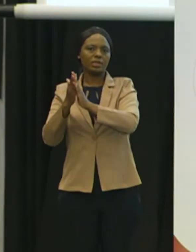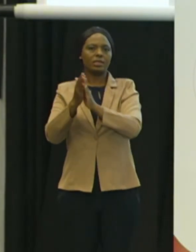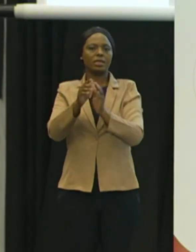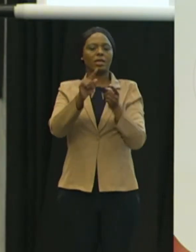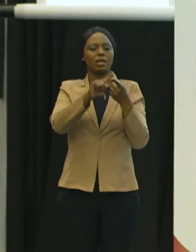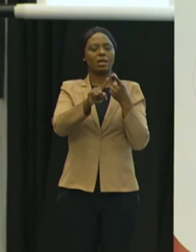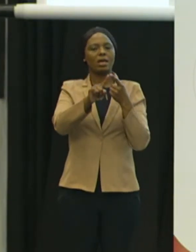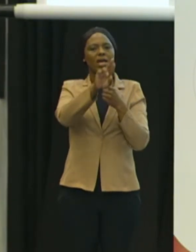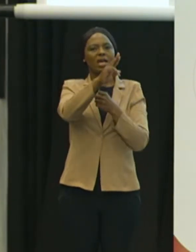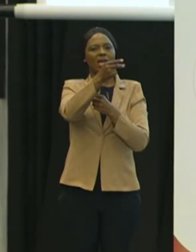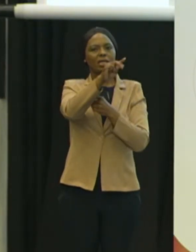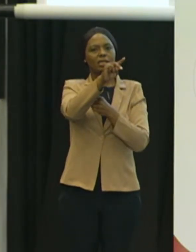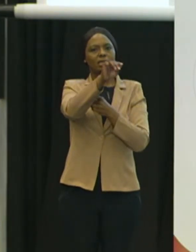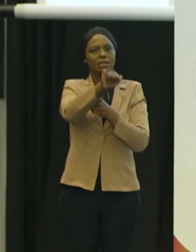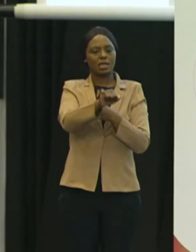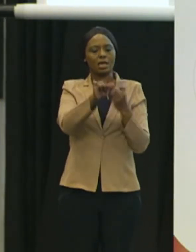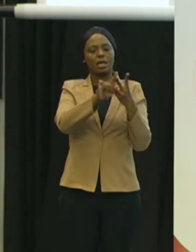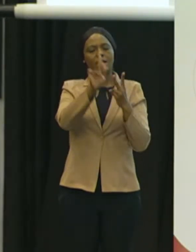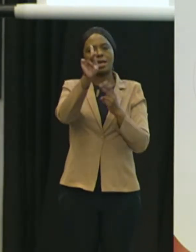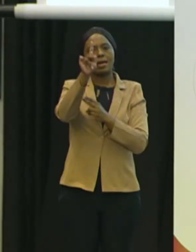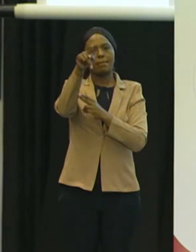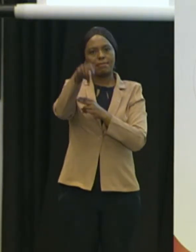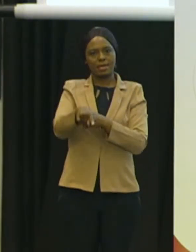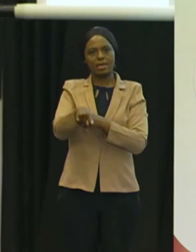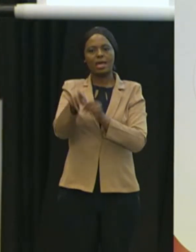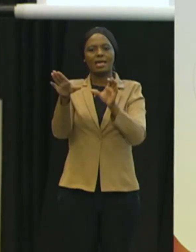KP sectors.